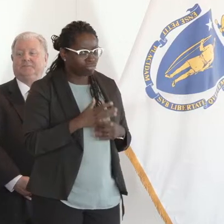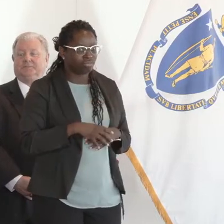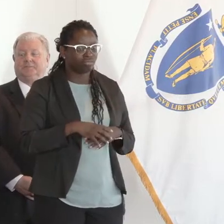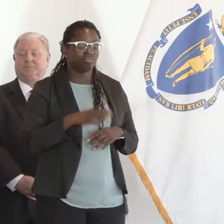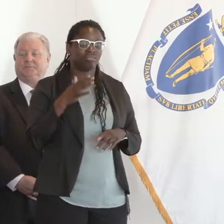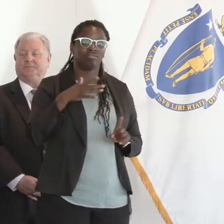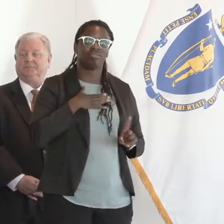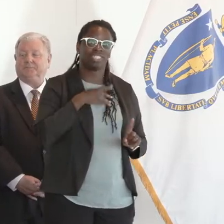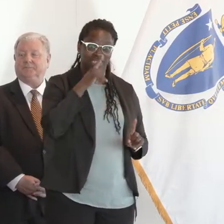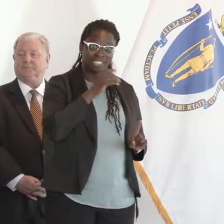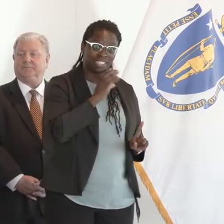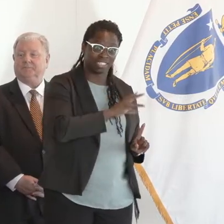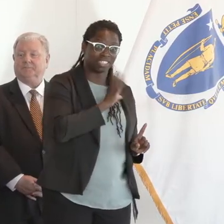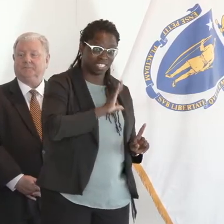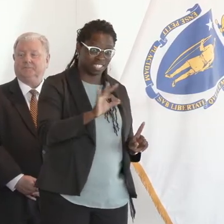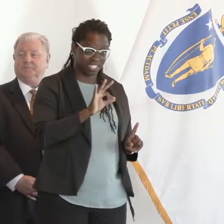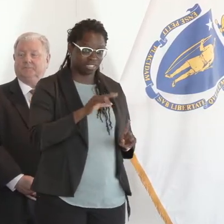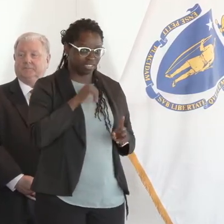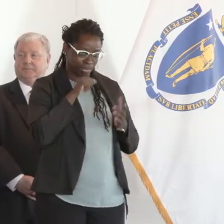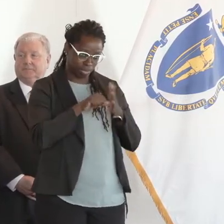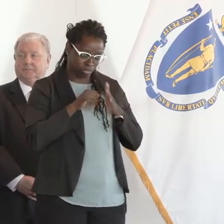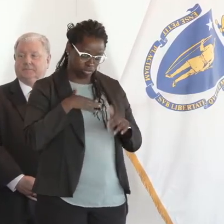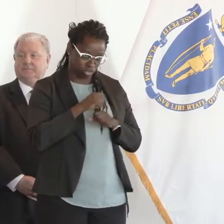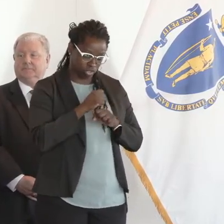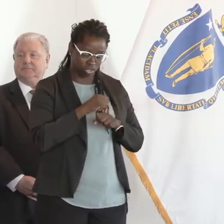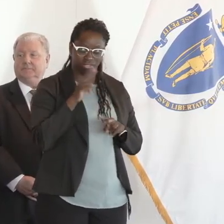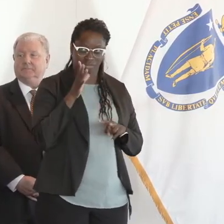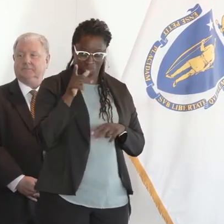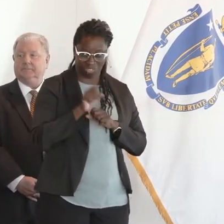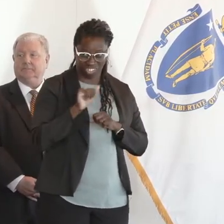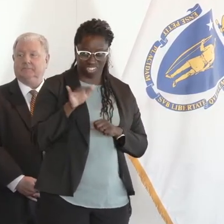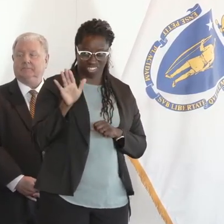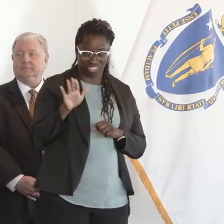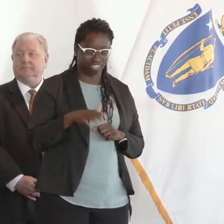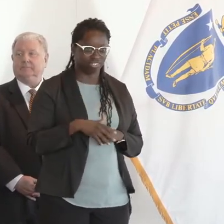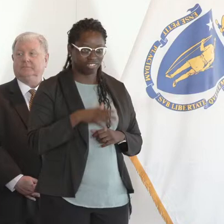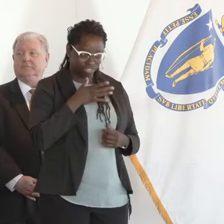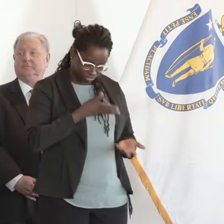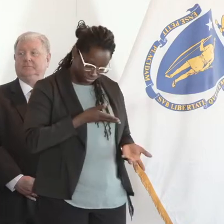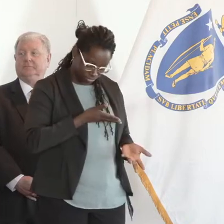much about my job ever sparks that sense of wonder